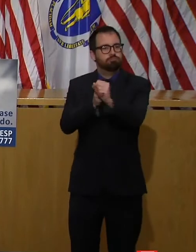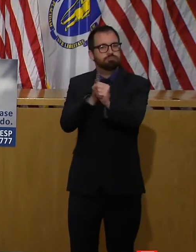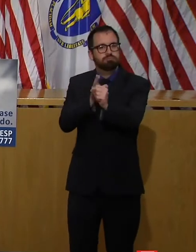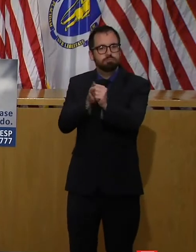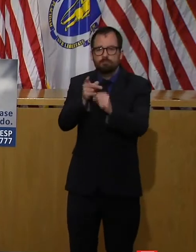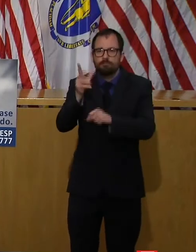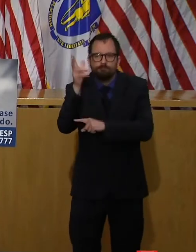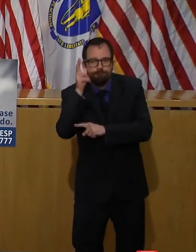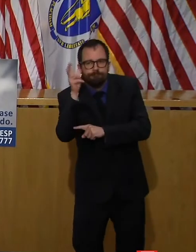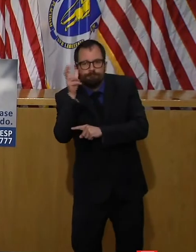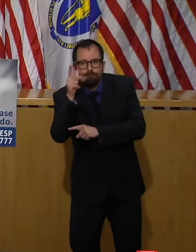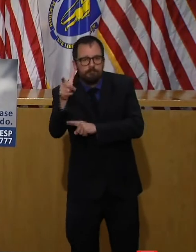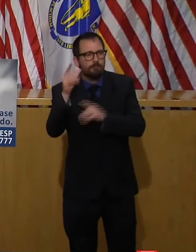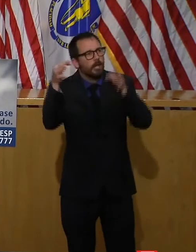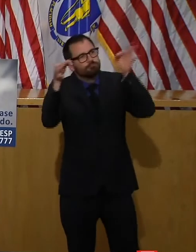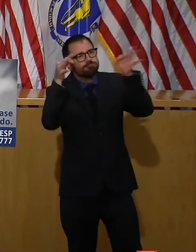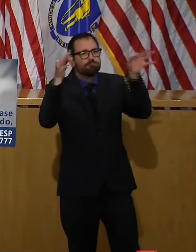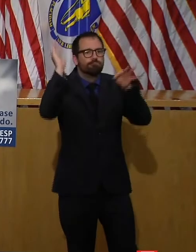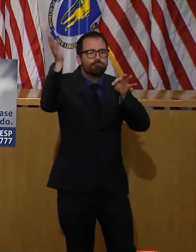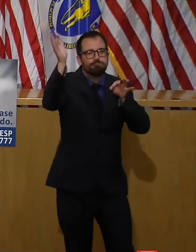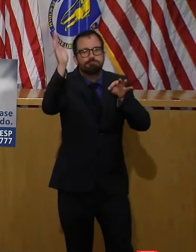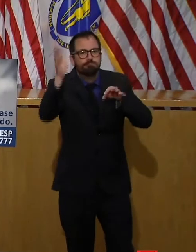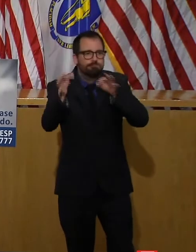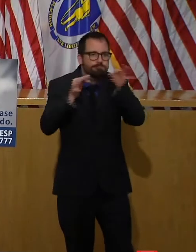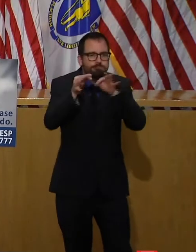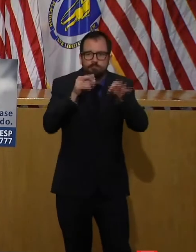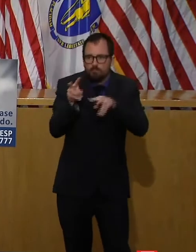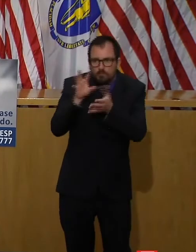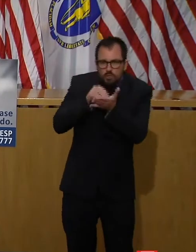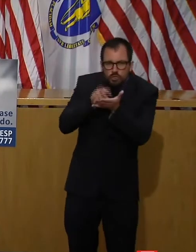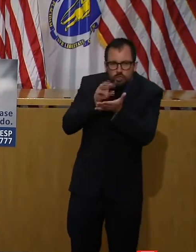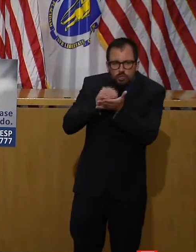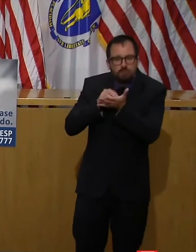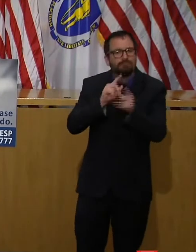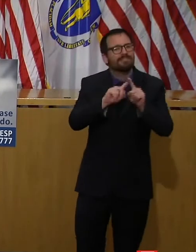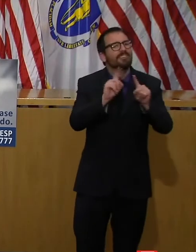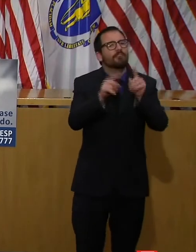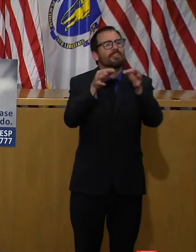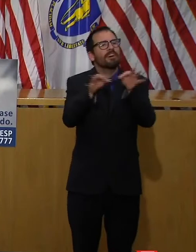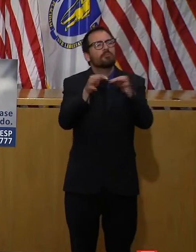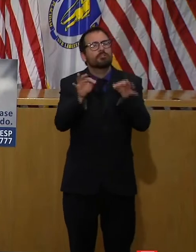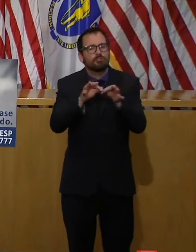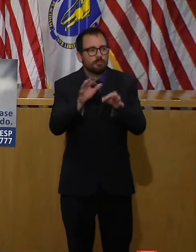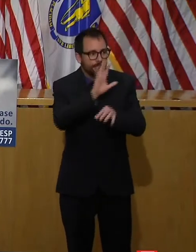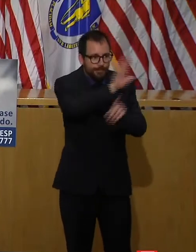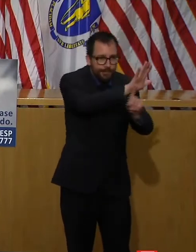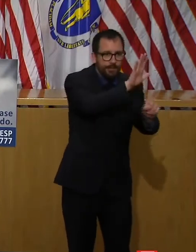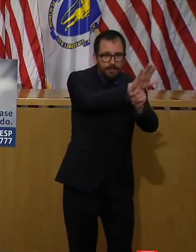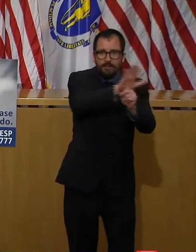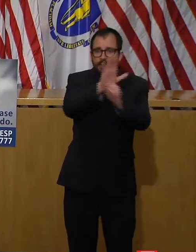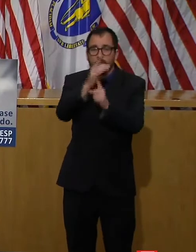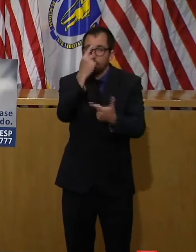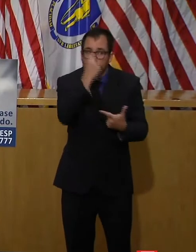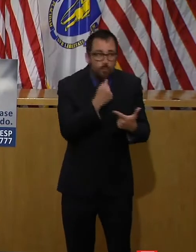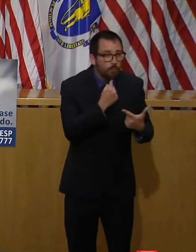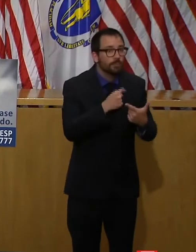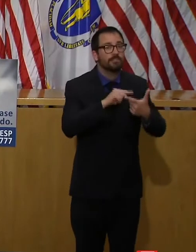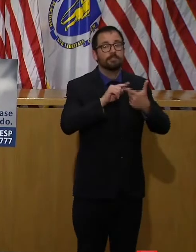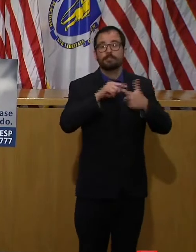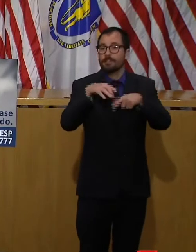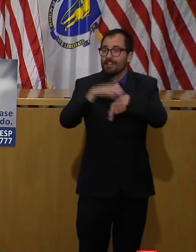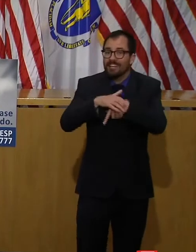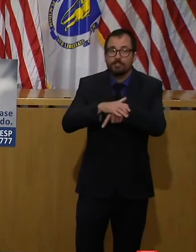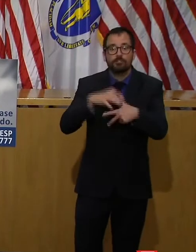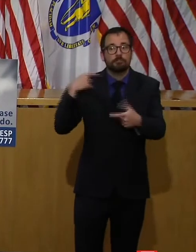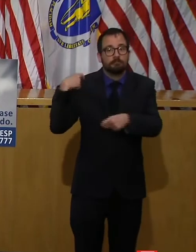Spanish, Haitian, and Cape Verdean Creole. More than 5,500 individuals have participated in these town halls on social media